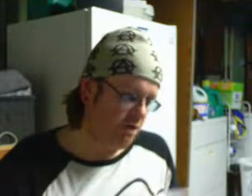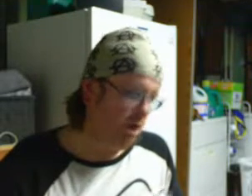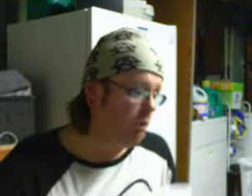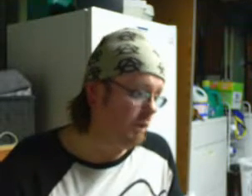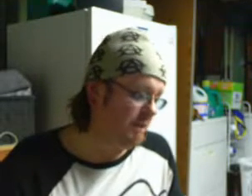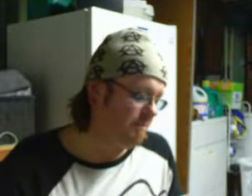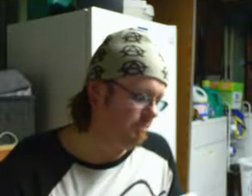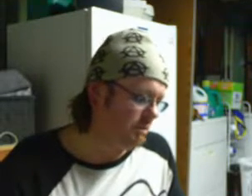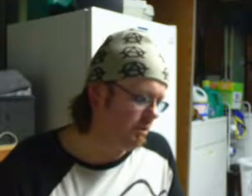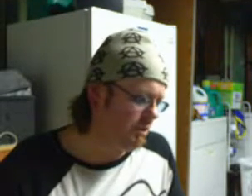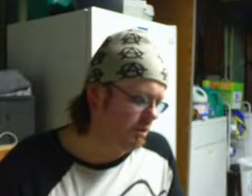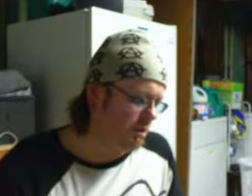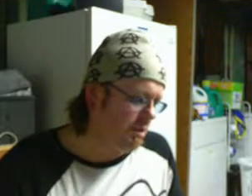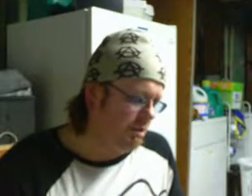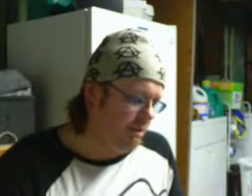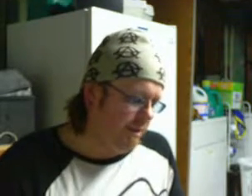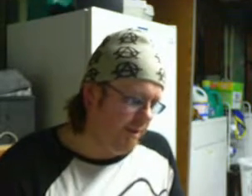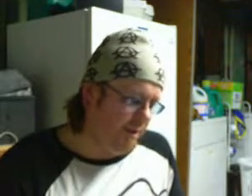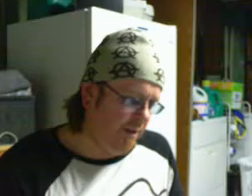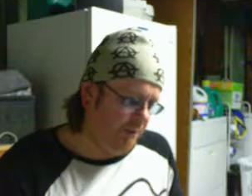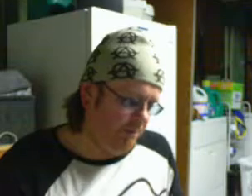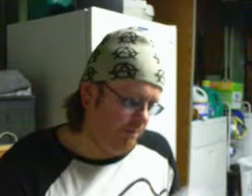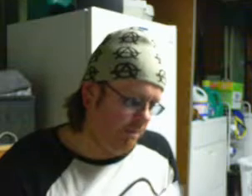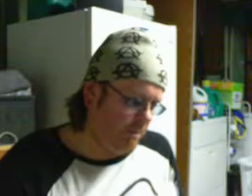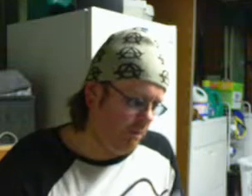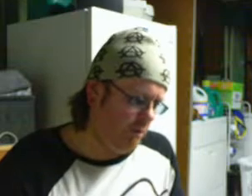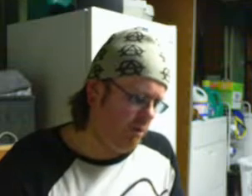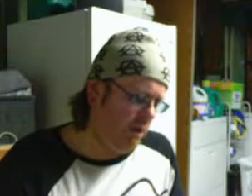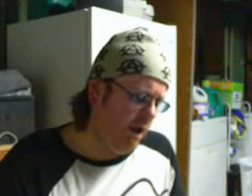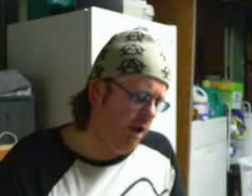Yahweh." And